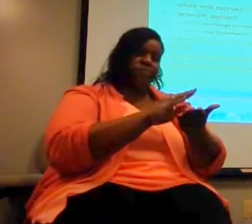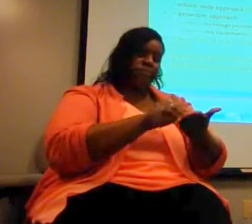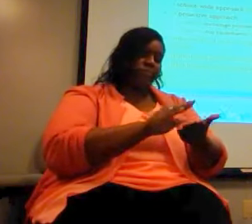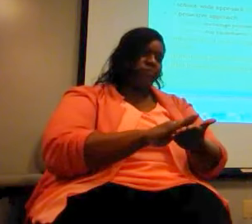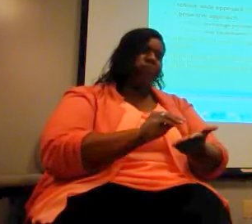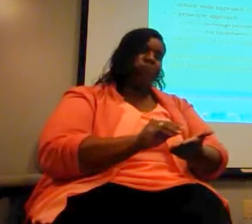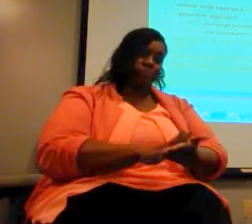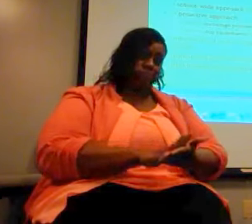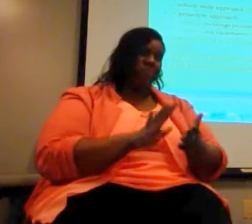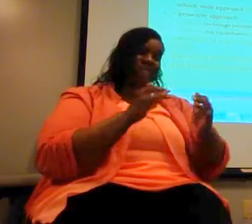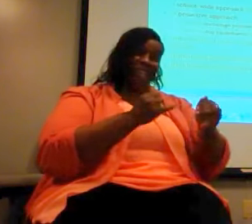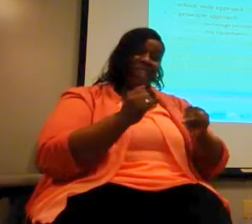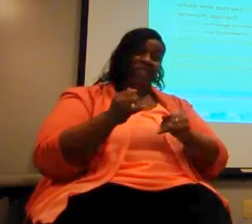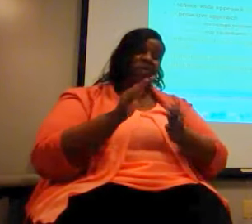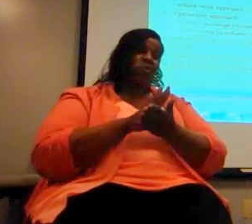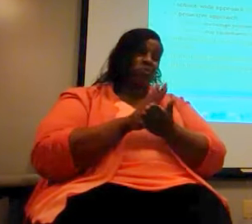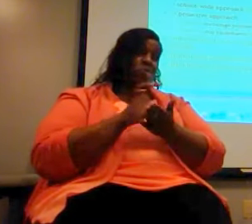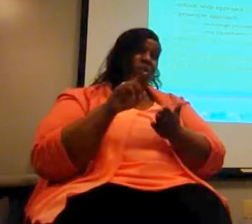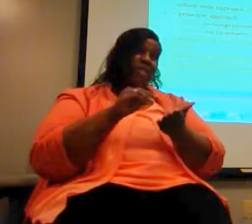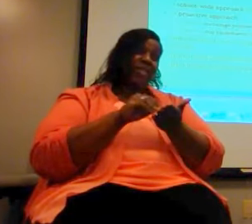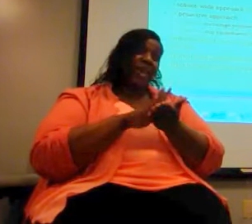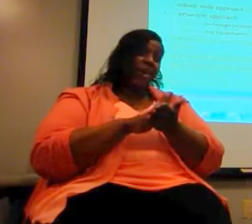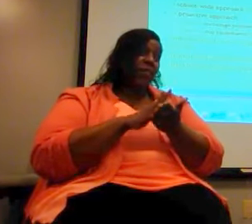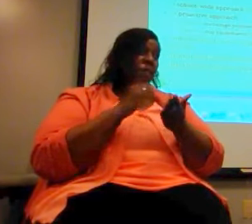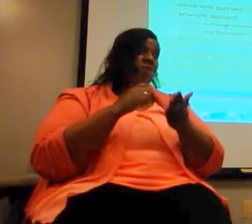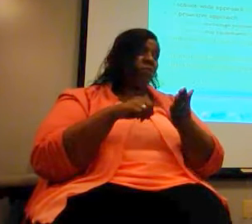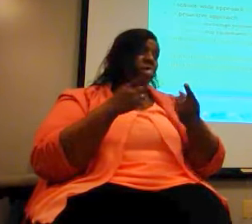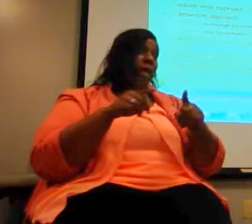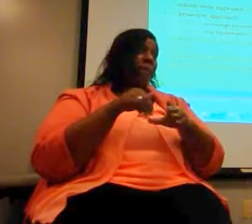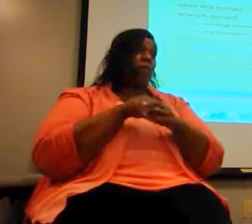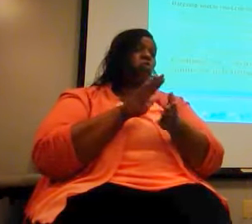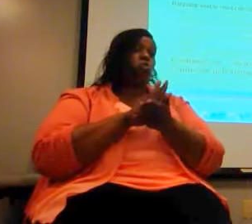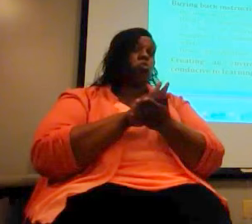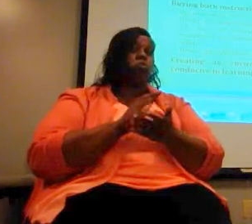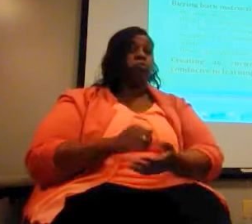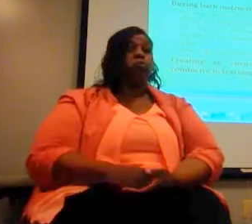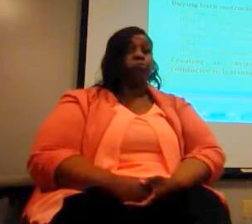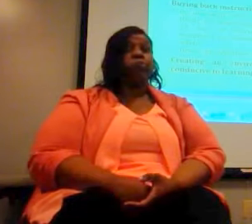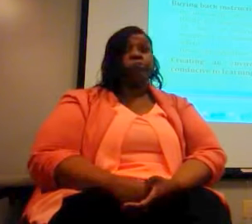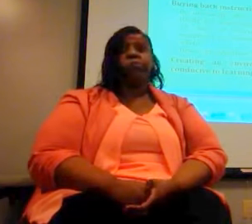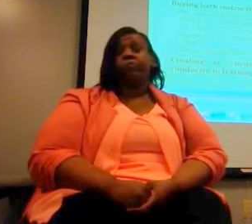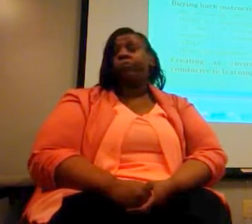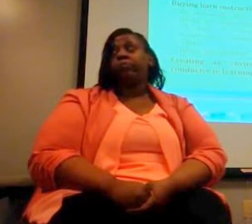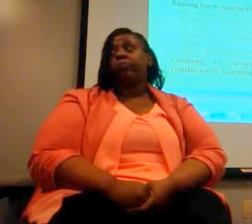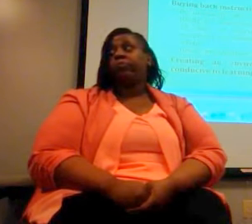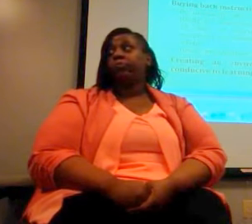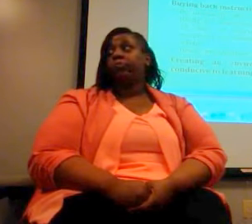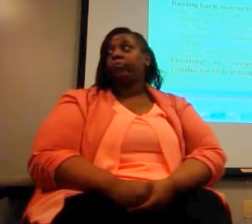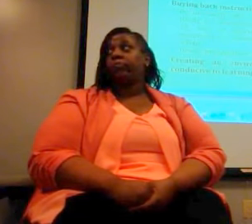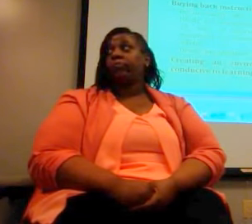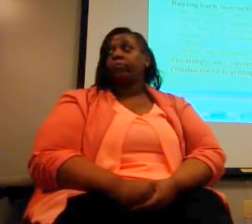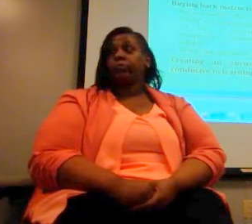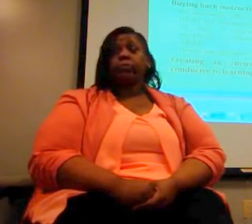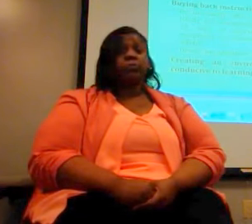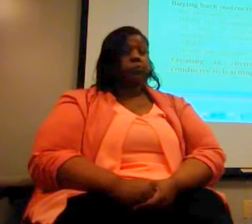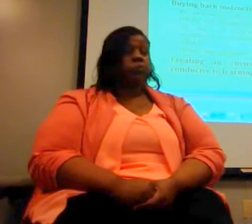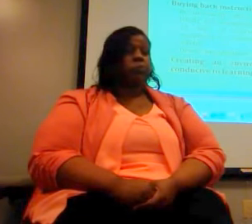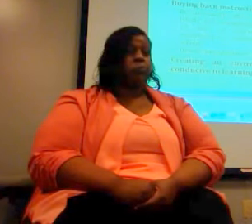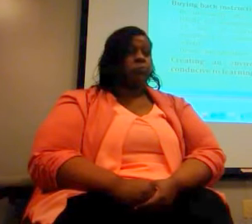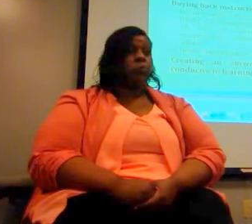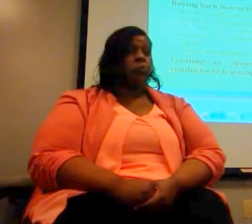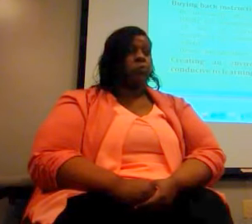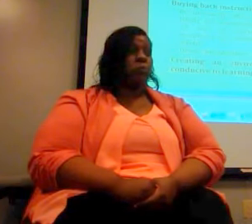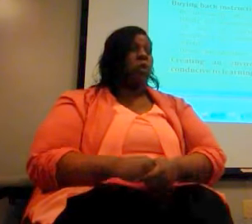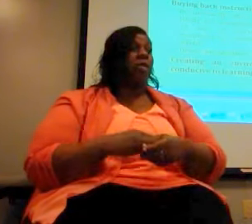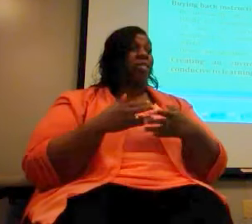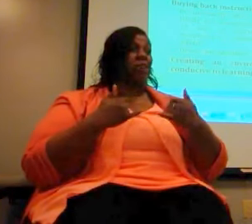school's numbers and data and what things are taking place. So outcomes of school-wide PBIS.